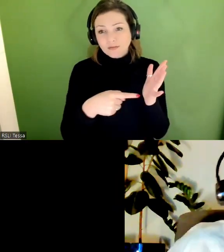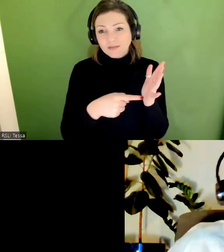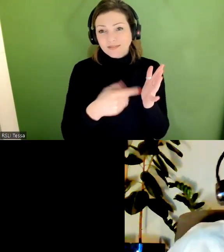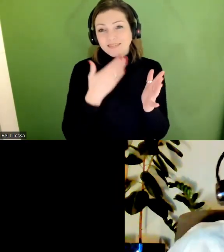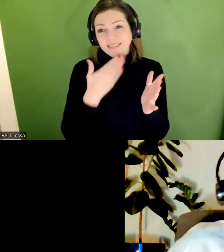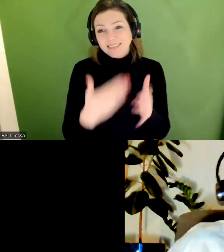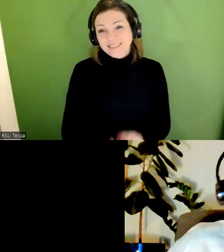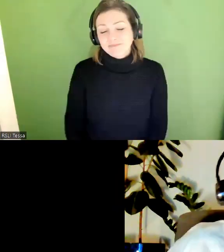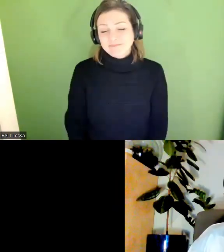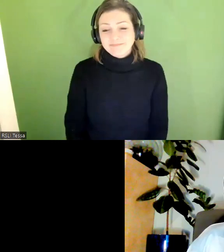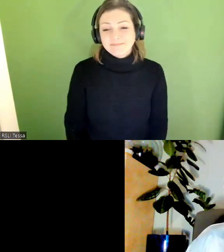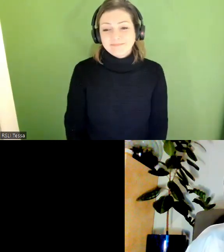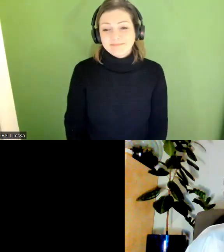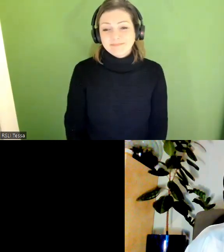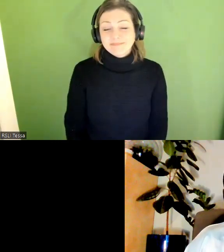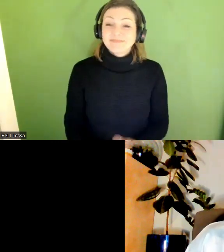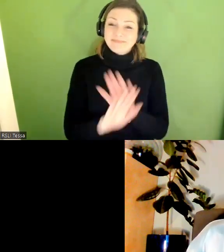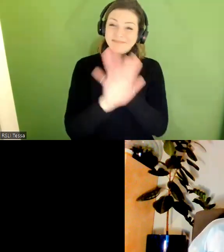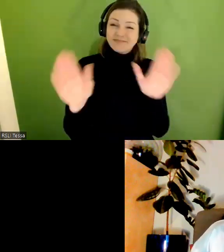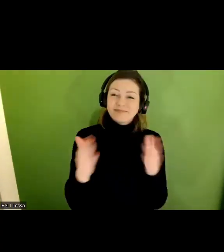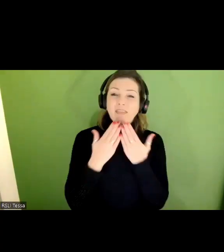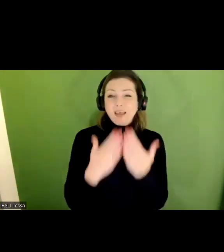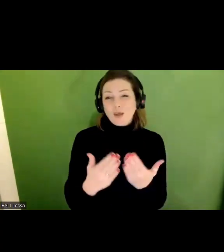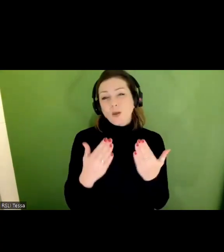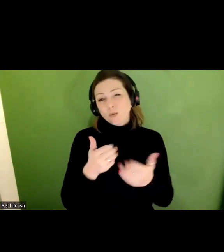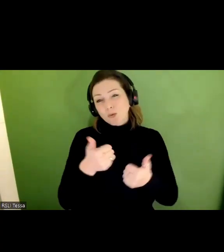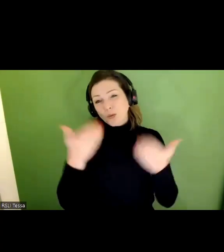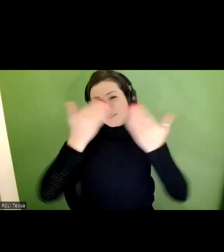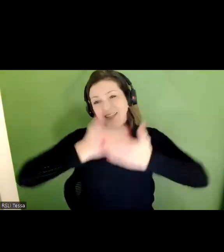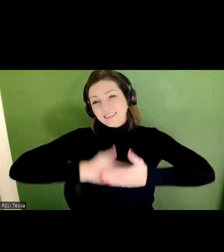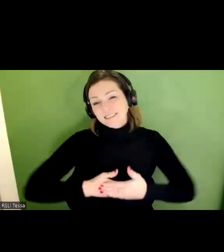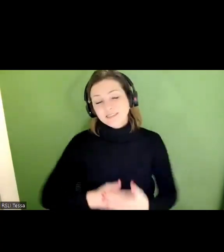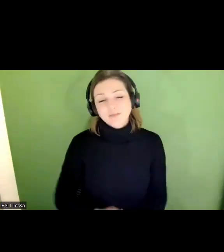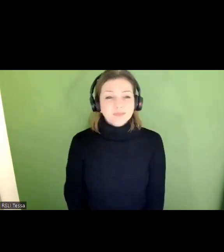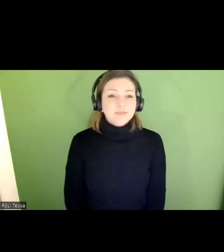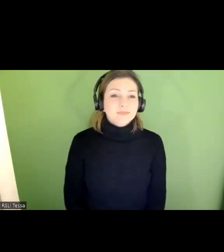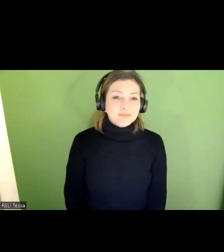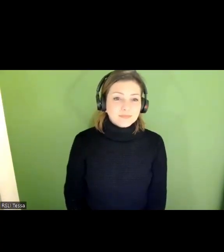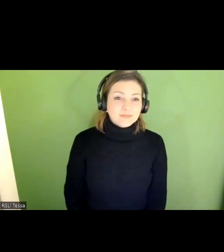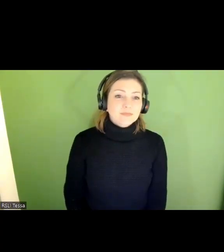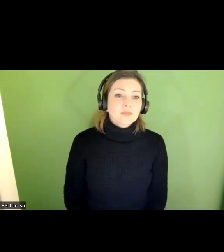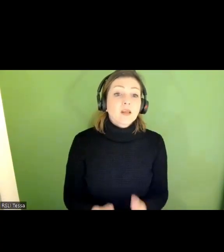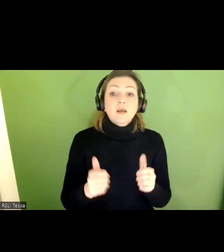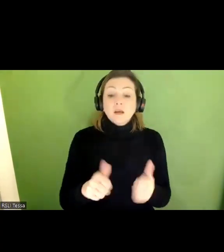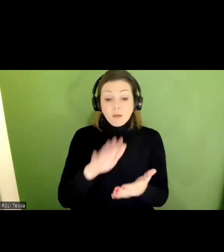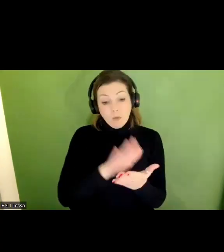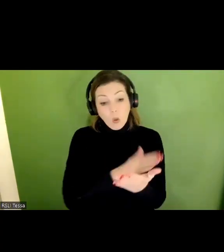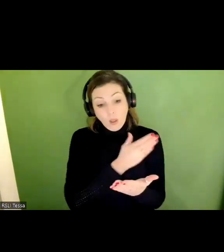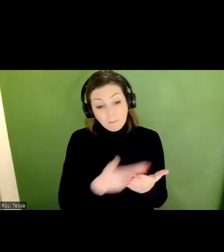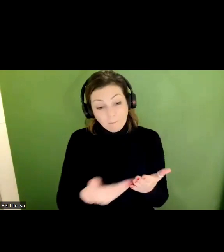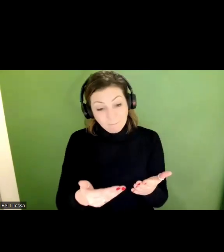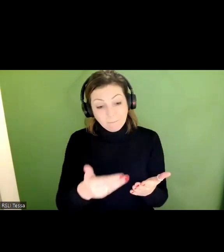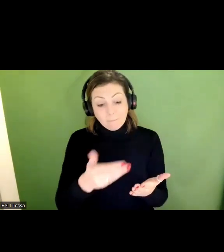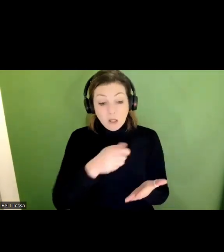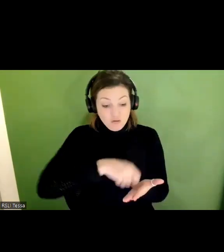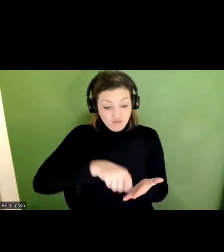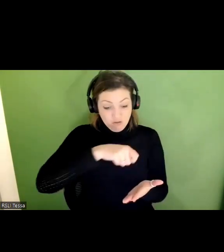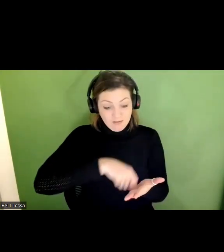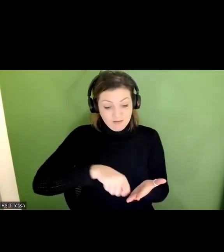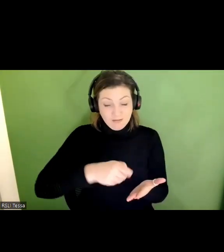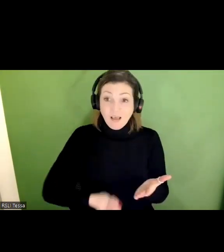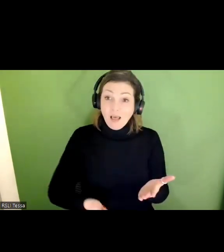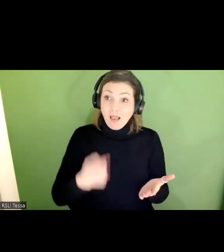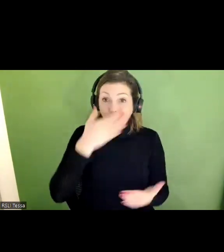Thank you. Good evening, everybody. This poem was written last summer when the heat